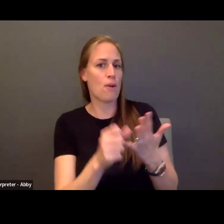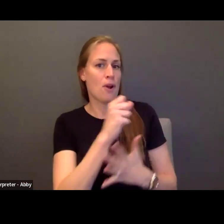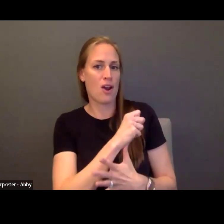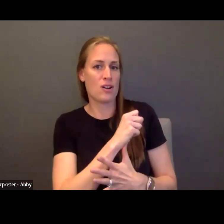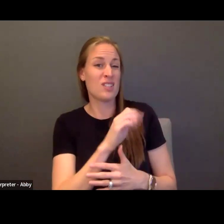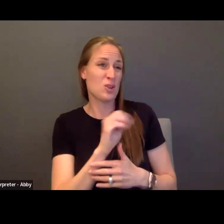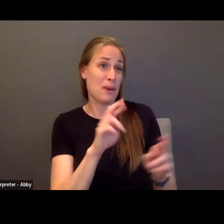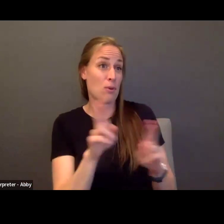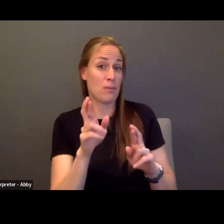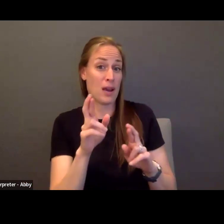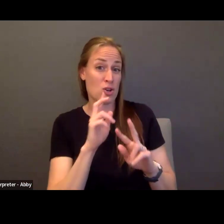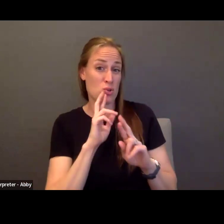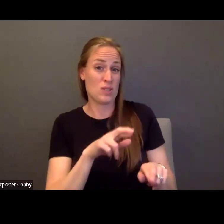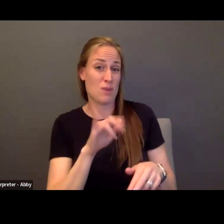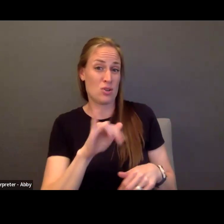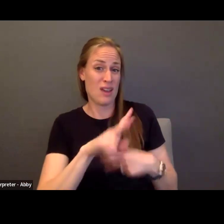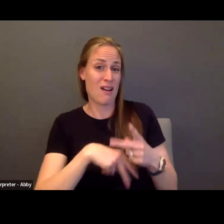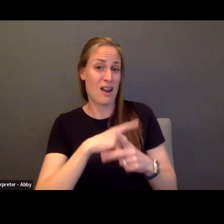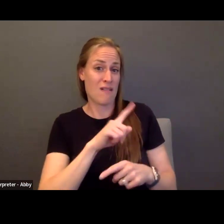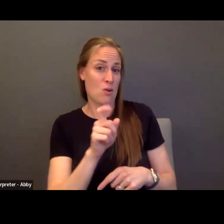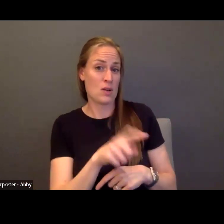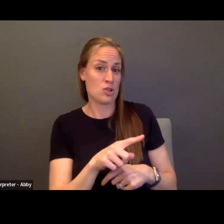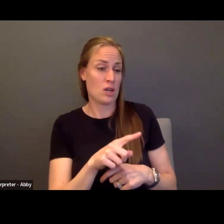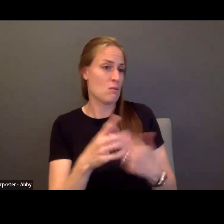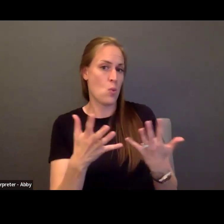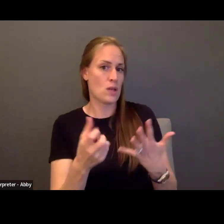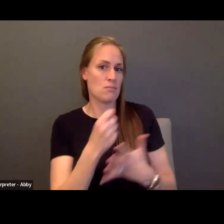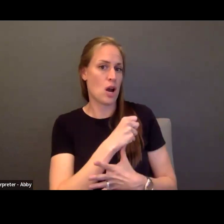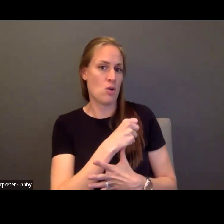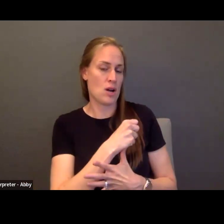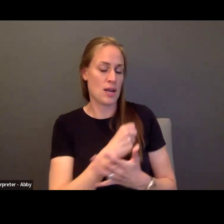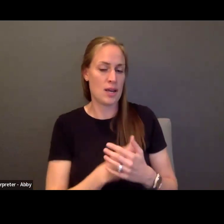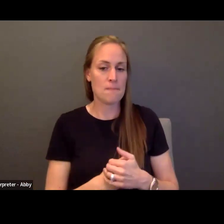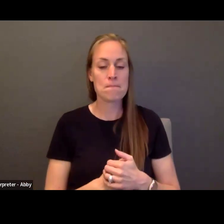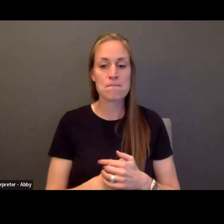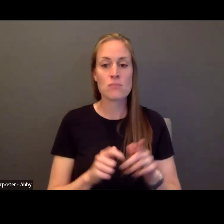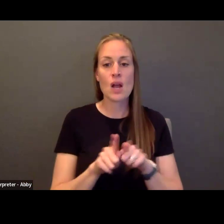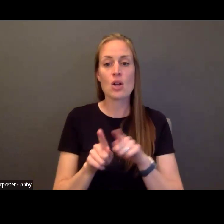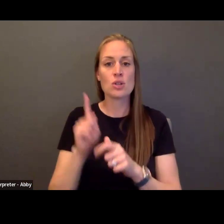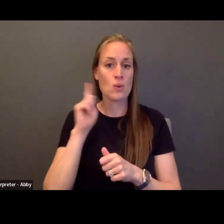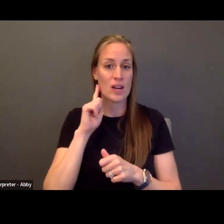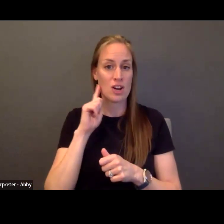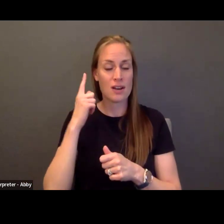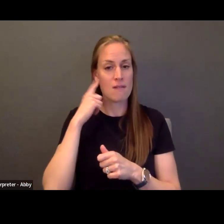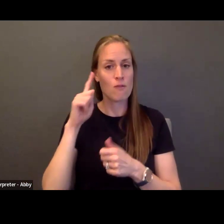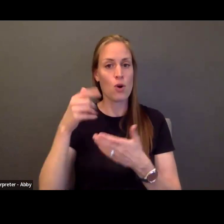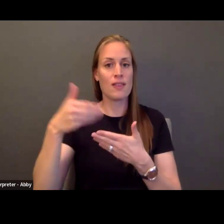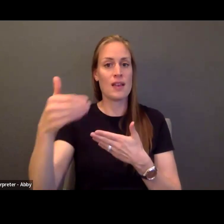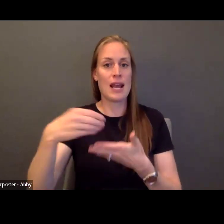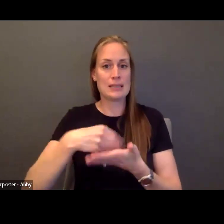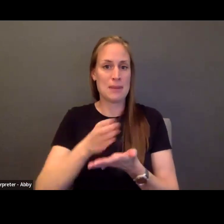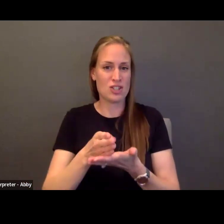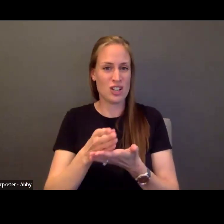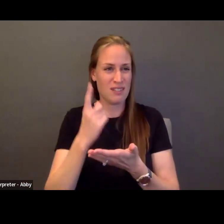question like that if you get it. And then the other thing is we're hearing that the budget for next biennium is not looking